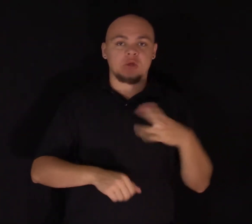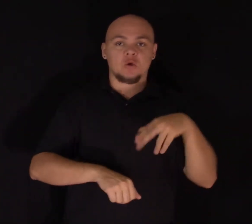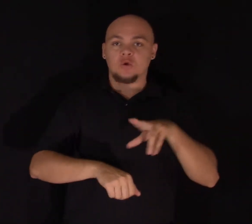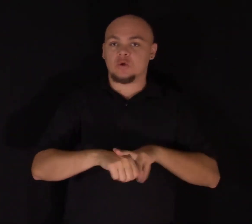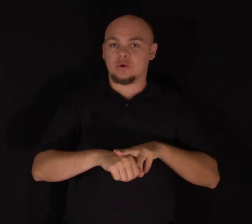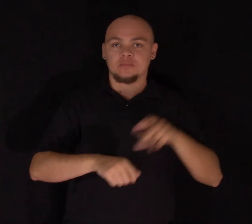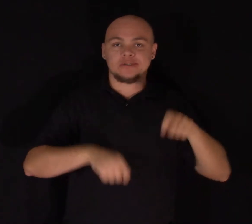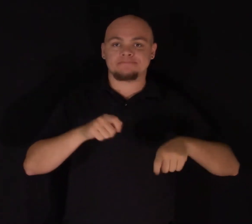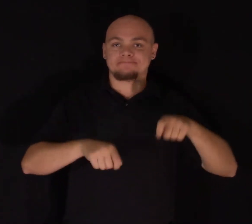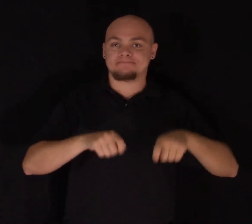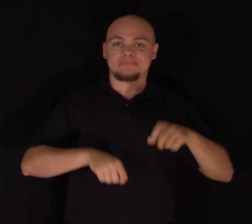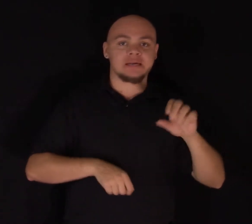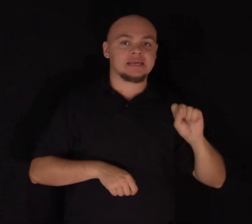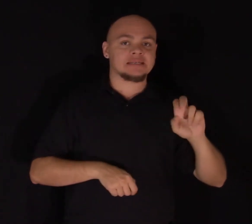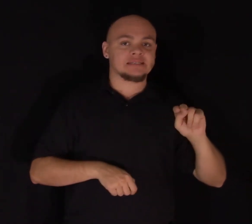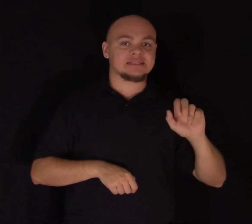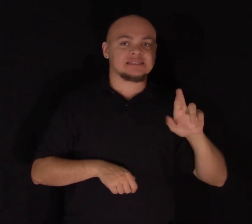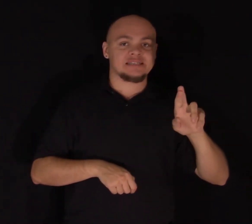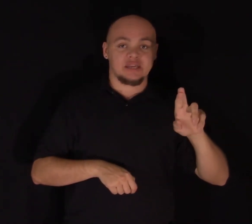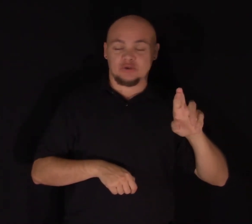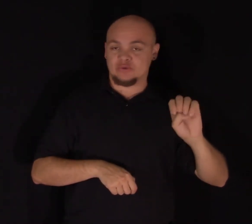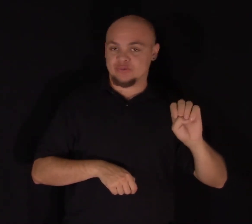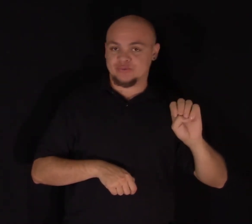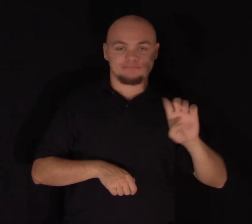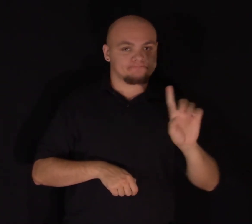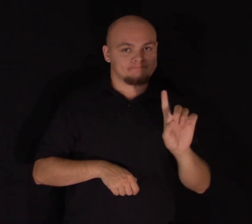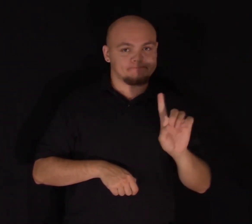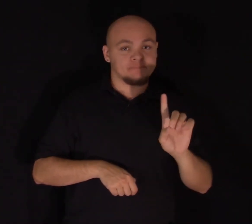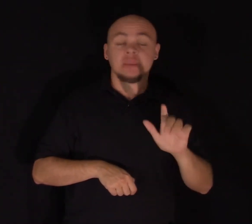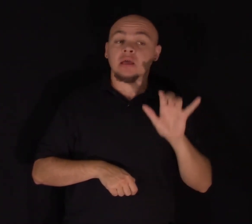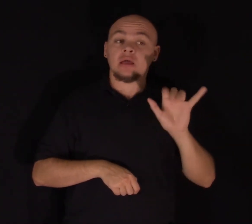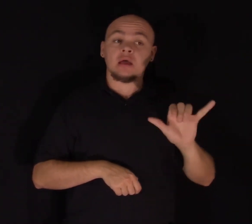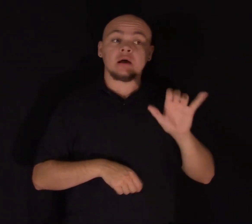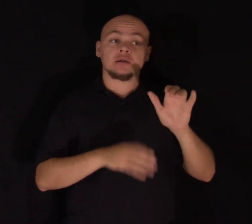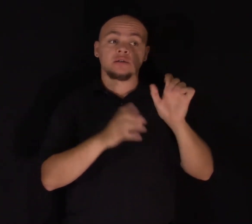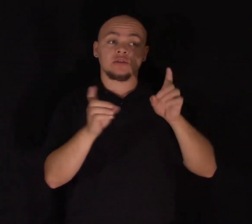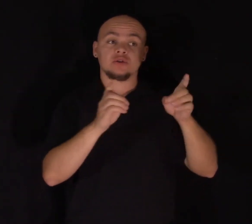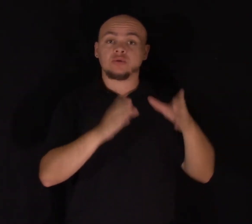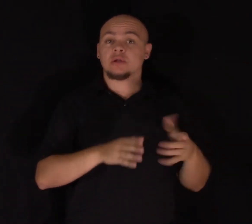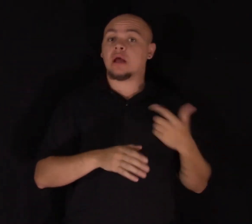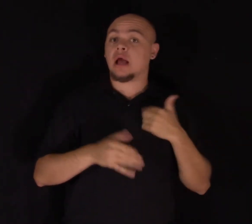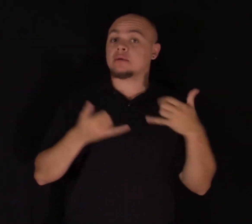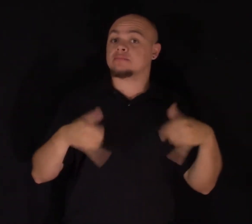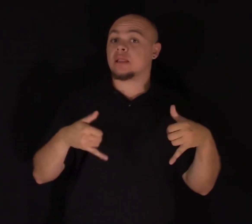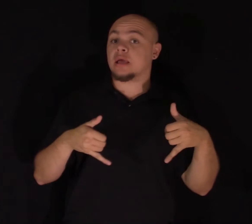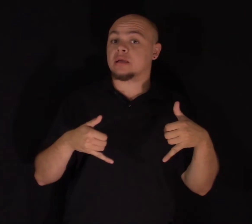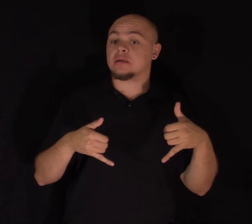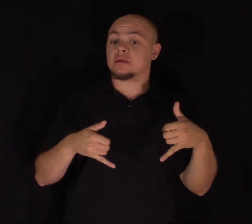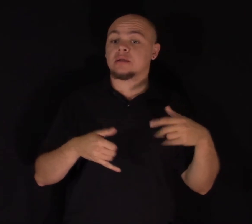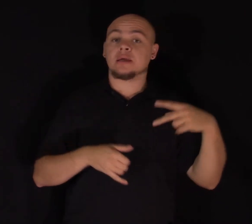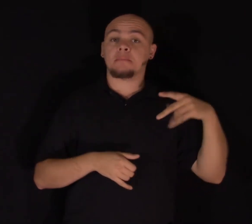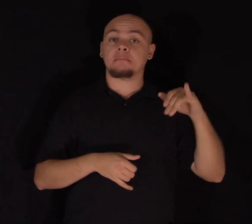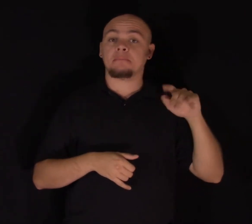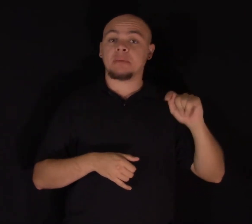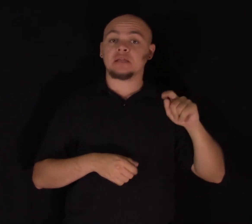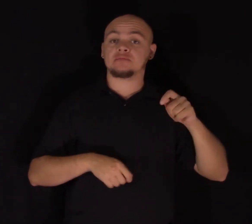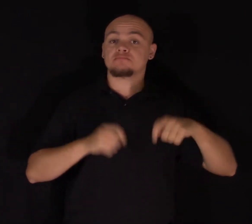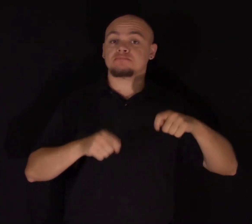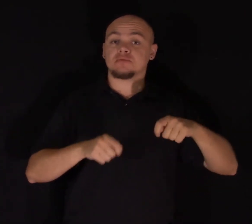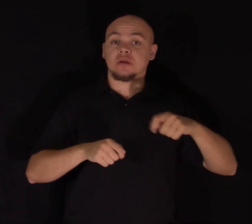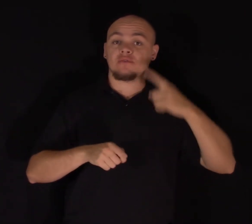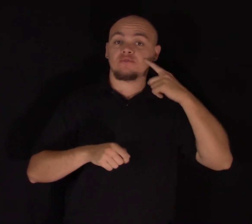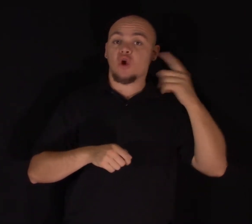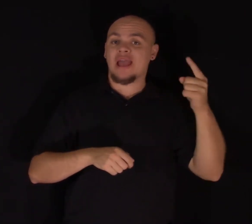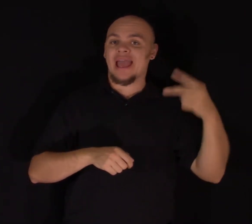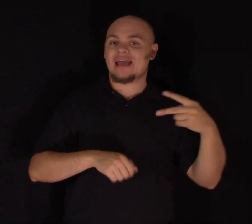size snare drum. And because of this, the band director assigned me to play pit percussion during the halftime